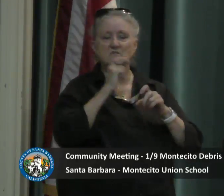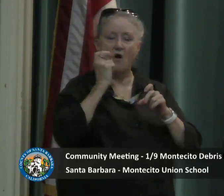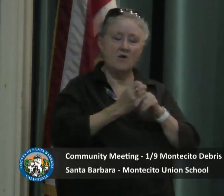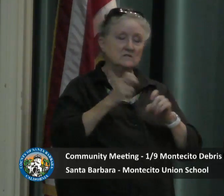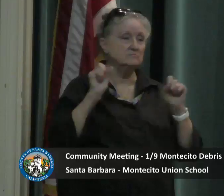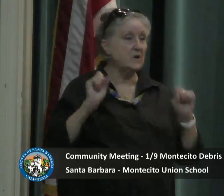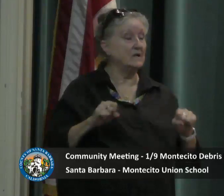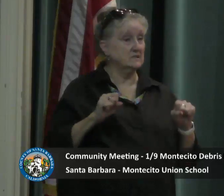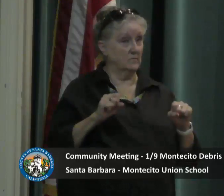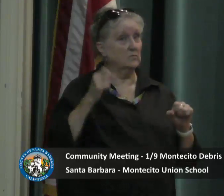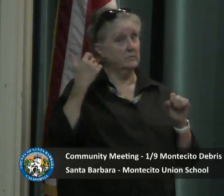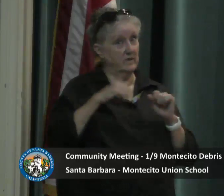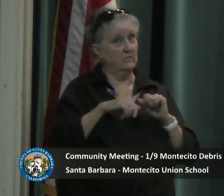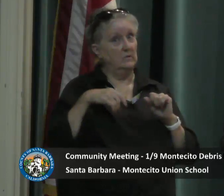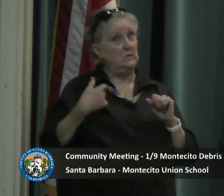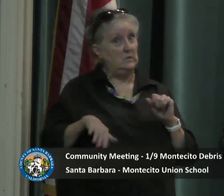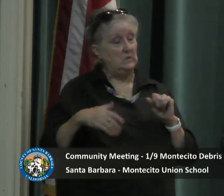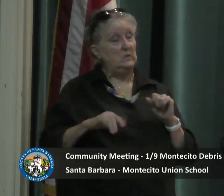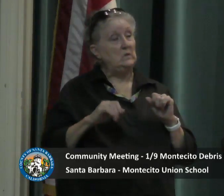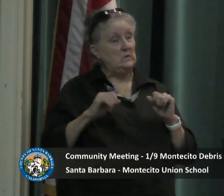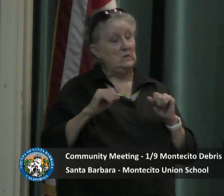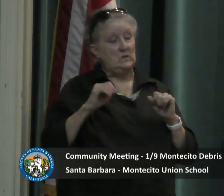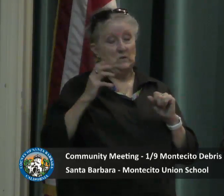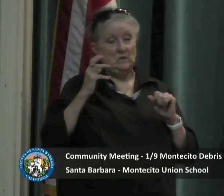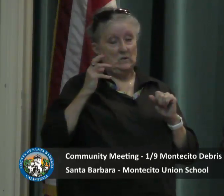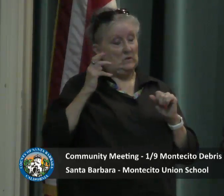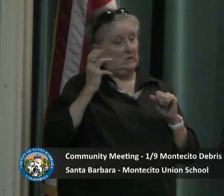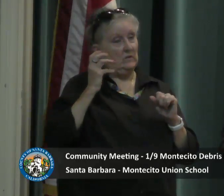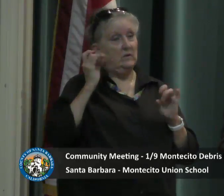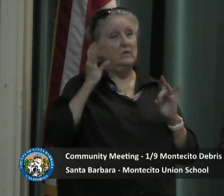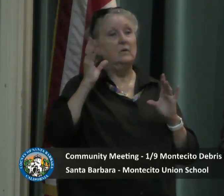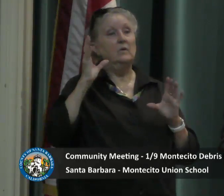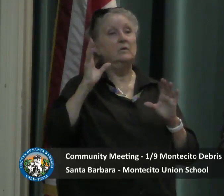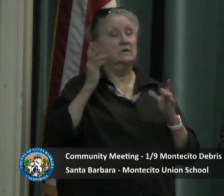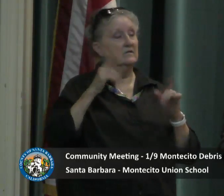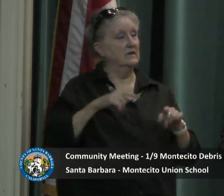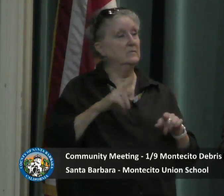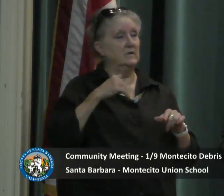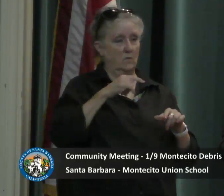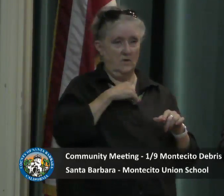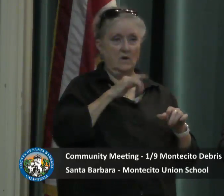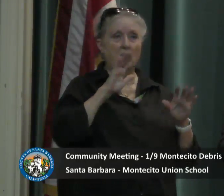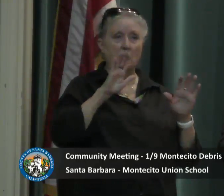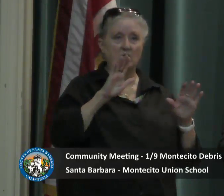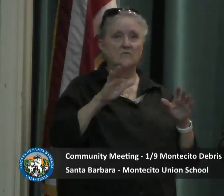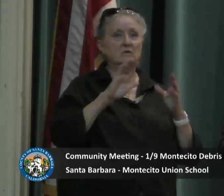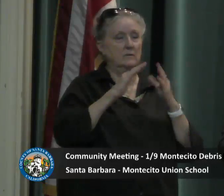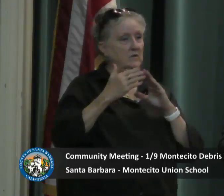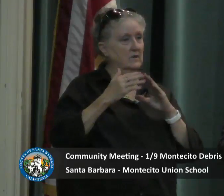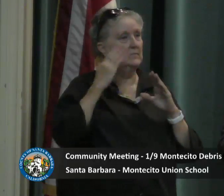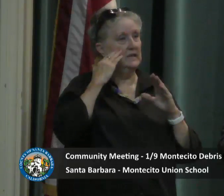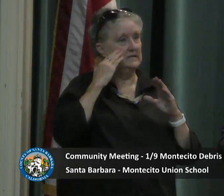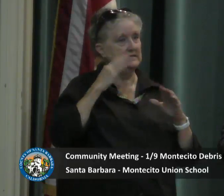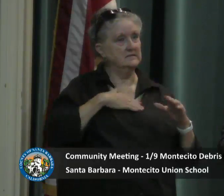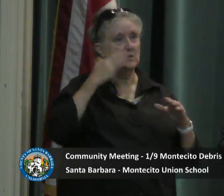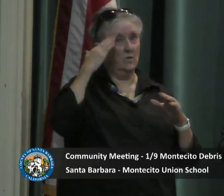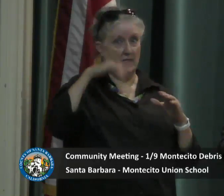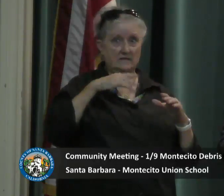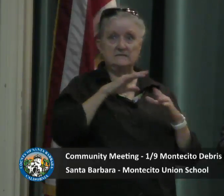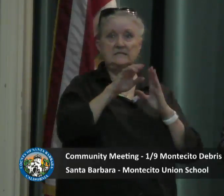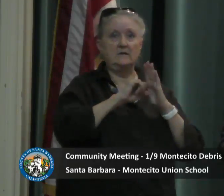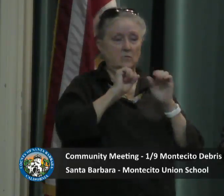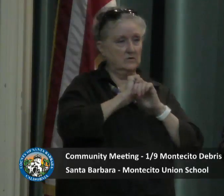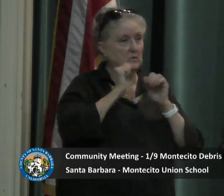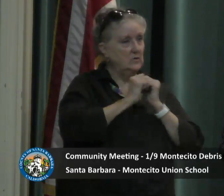possible. Remember, this has been an extraordinary event, but we are an extraordinary community. So please, know that the state is working with